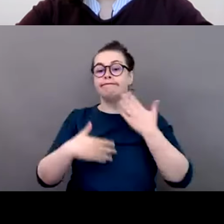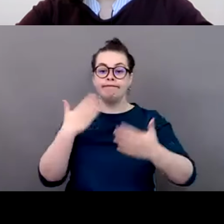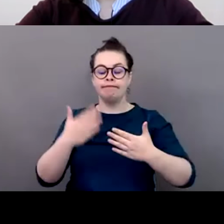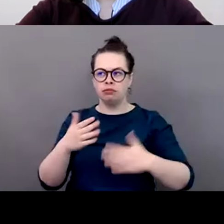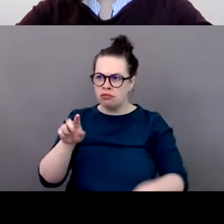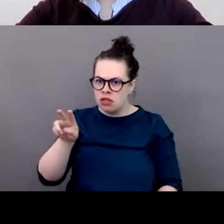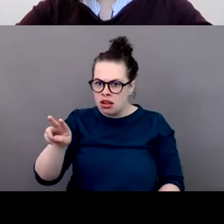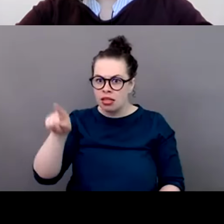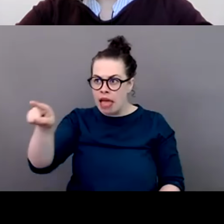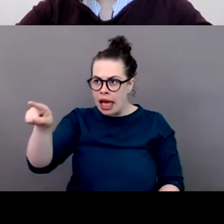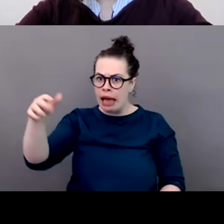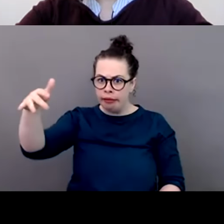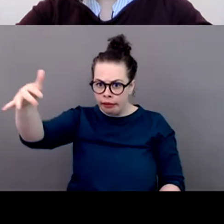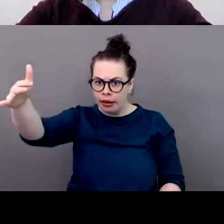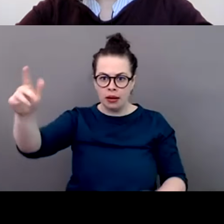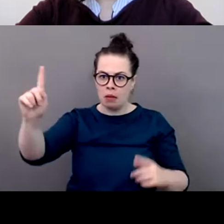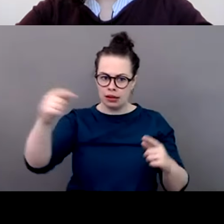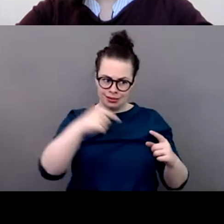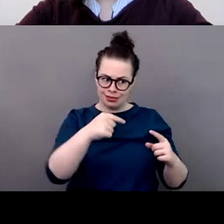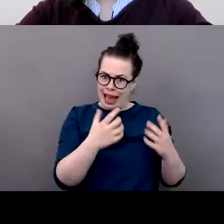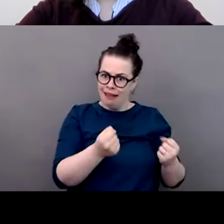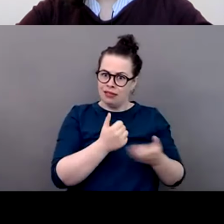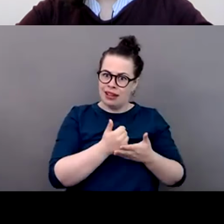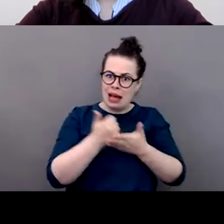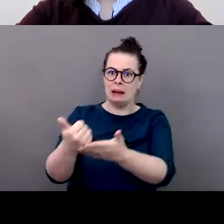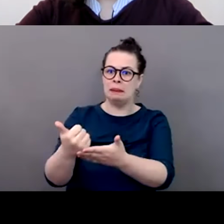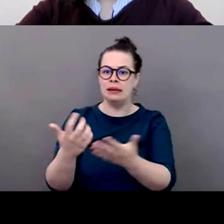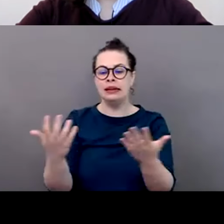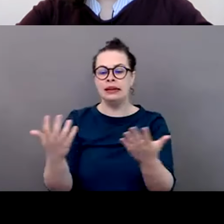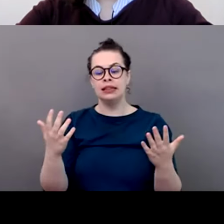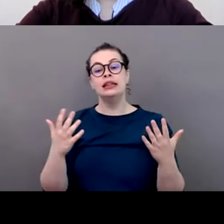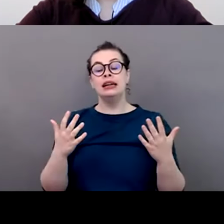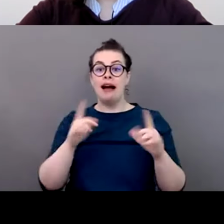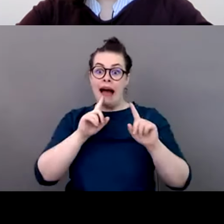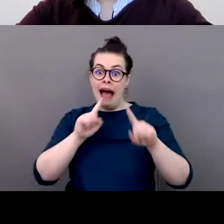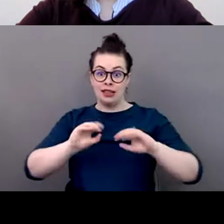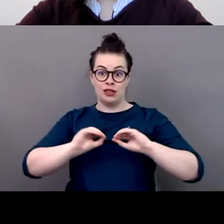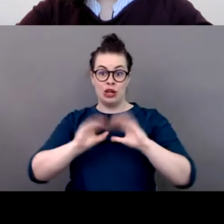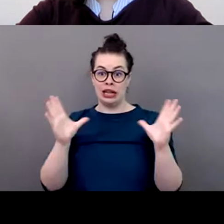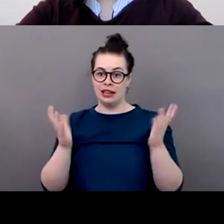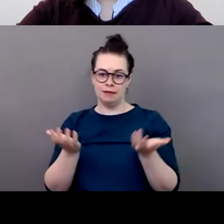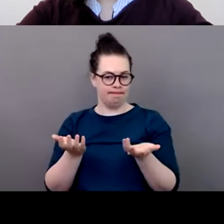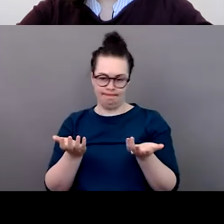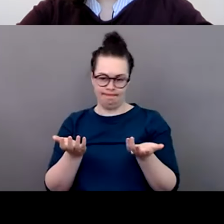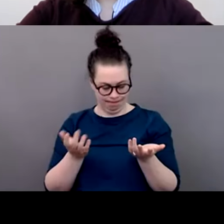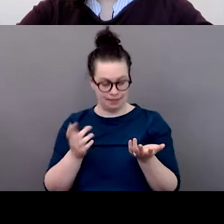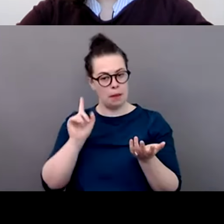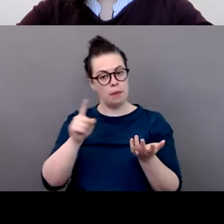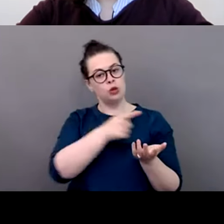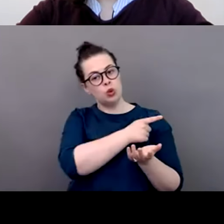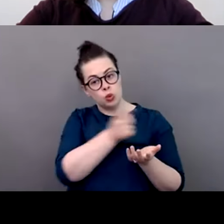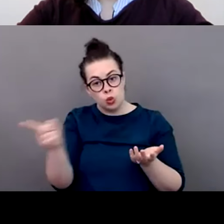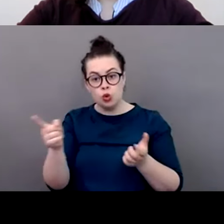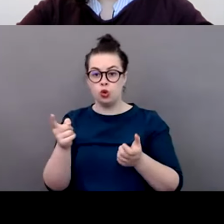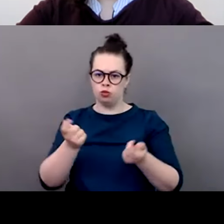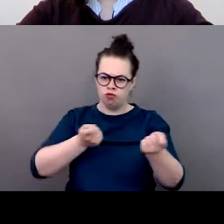good answer to this, but you can do your own research and know who is planning what kind of